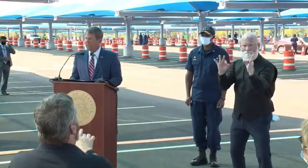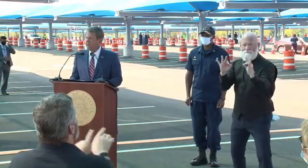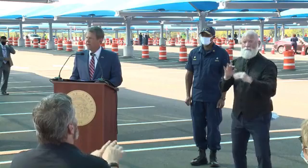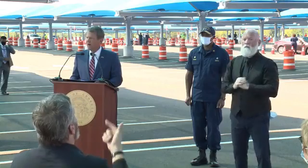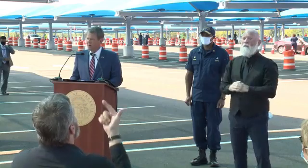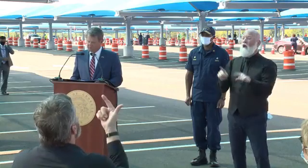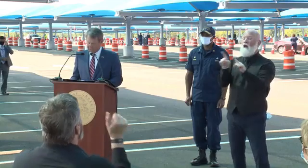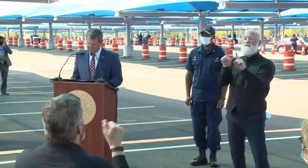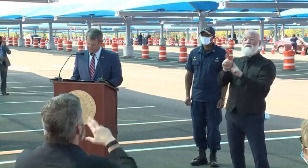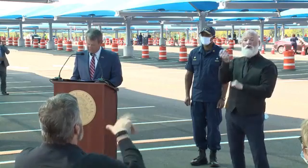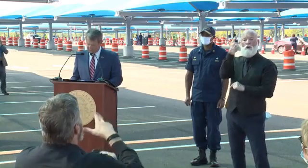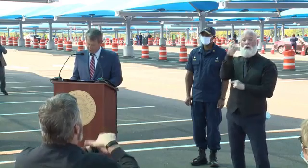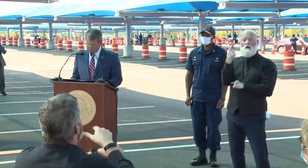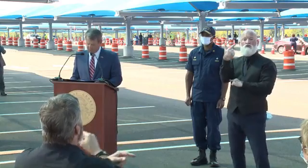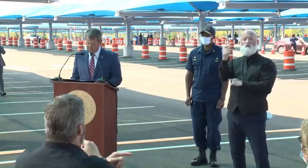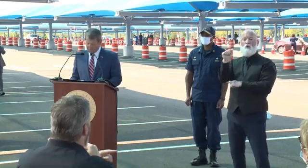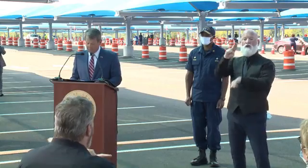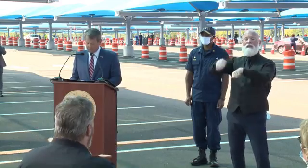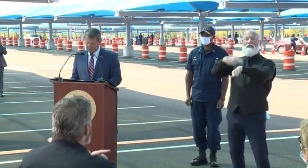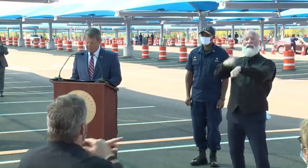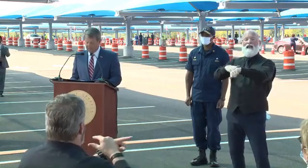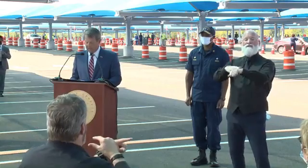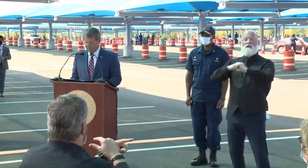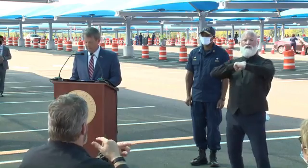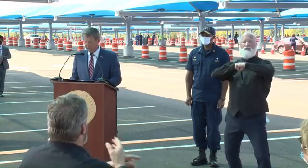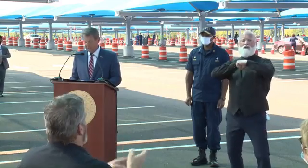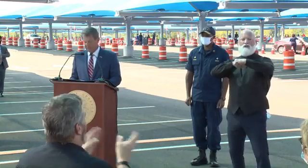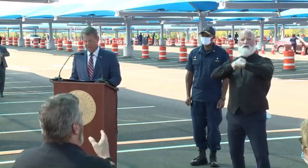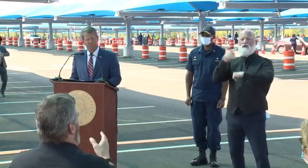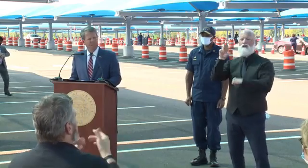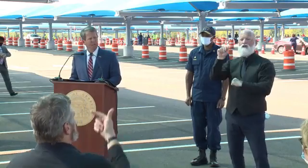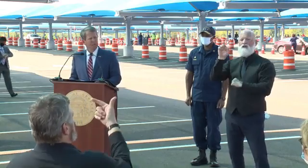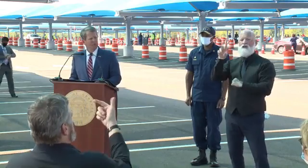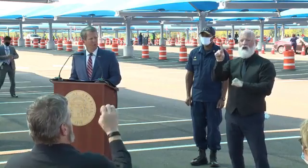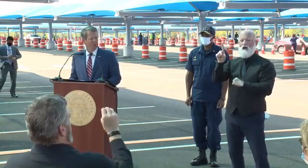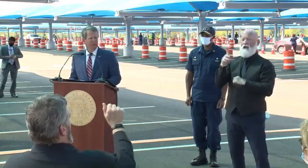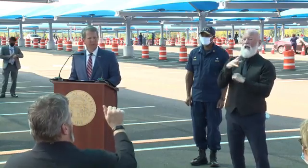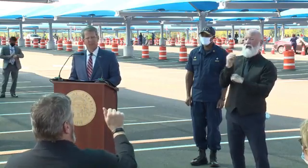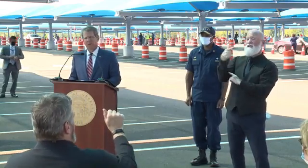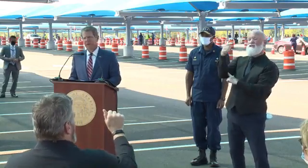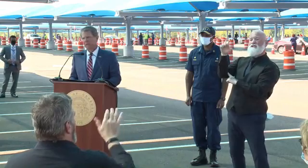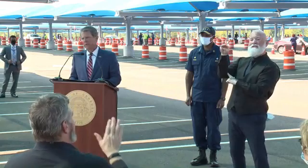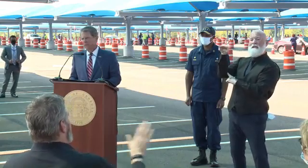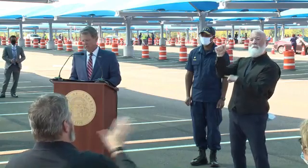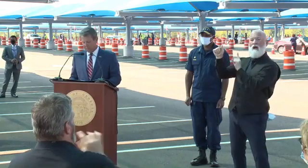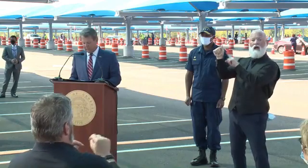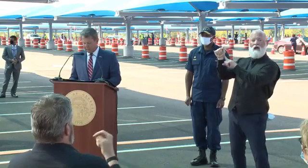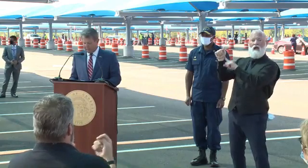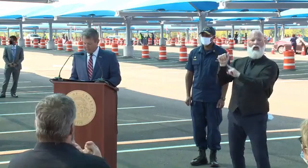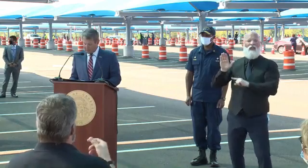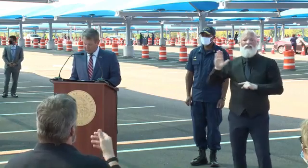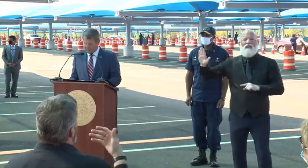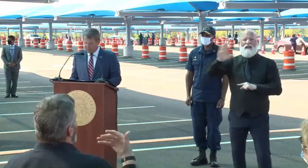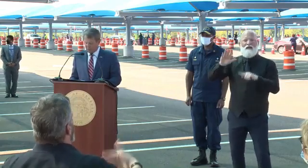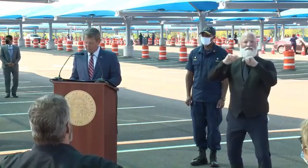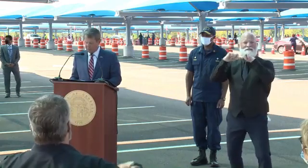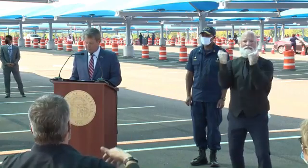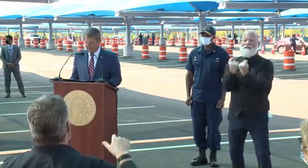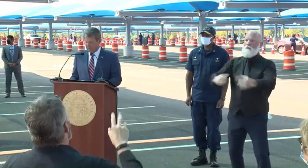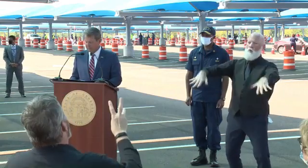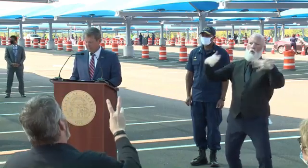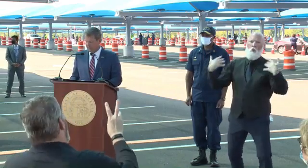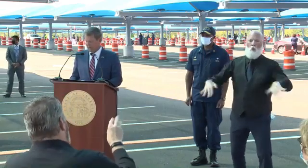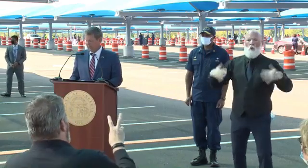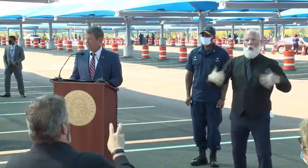Guard, and our whole team at the Georgia Emergency Management Agency for what they have done through this pandemic to keep